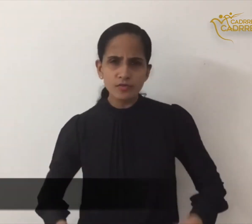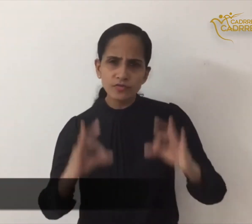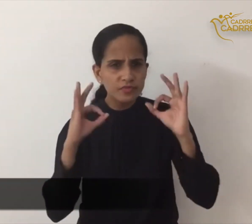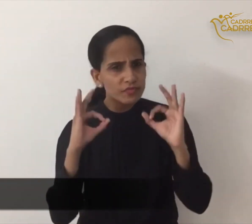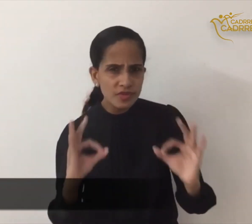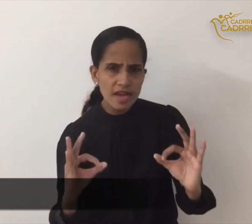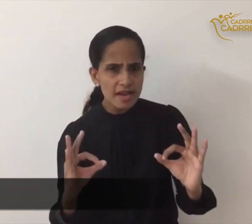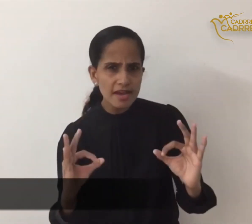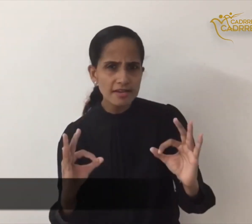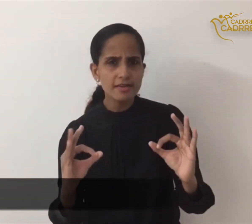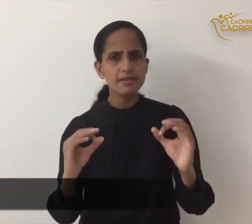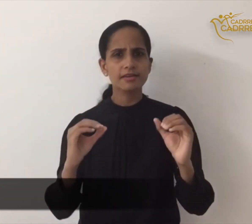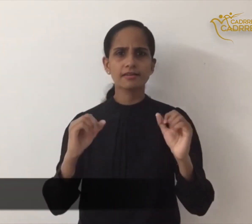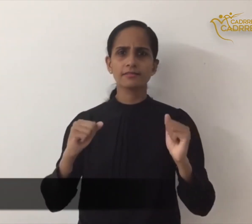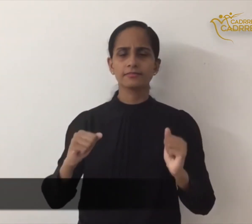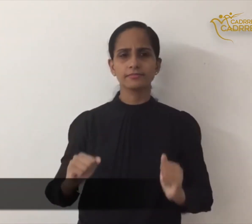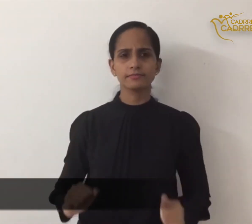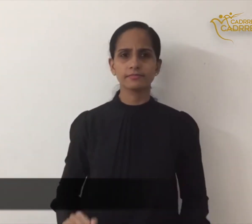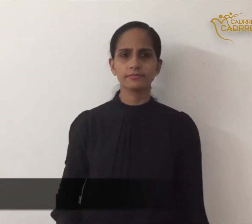How are you?